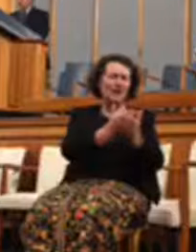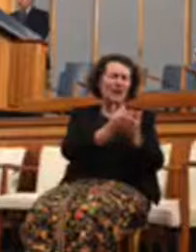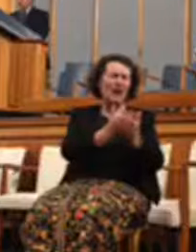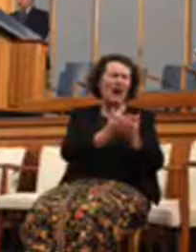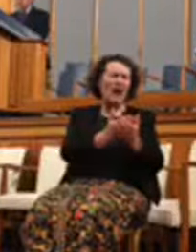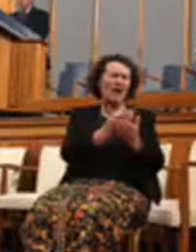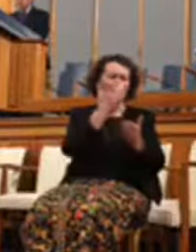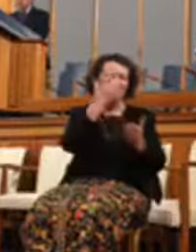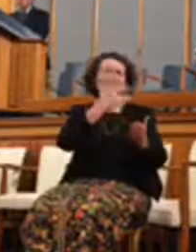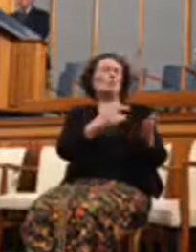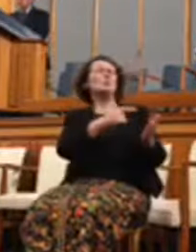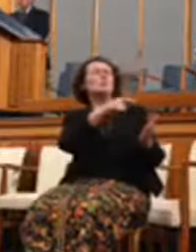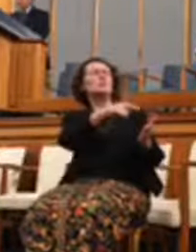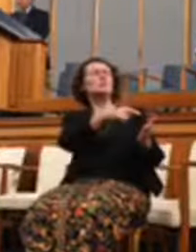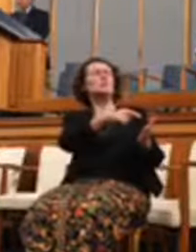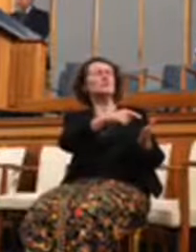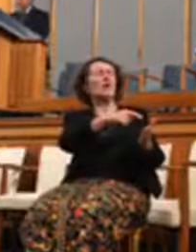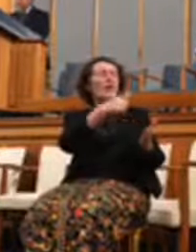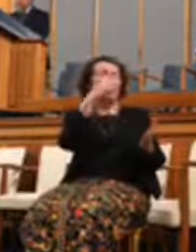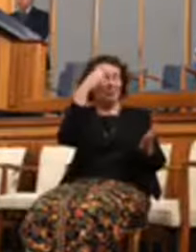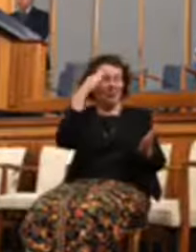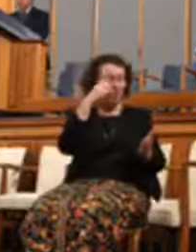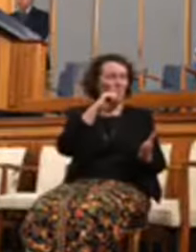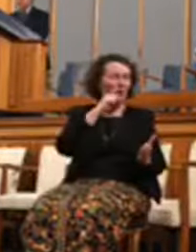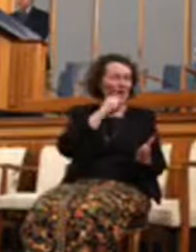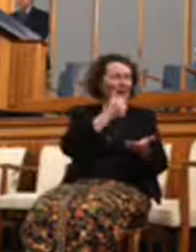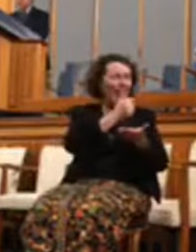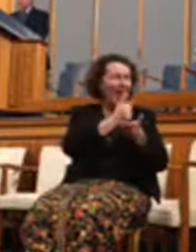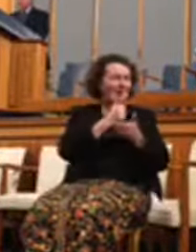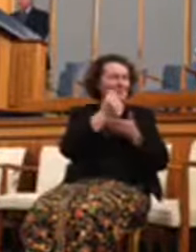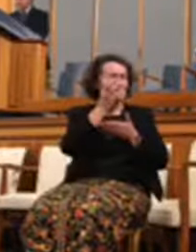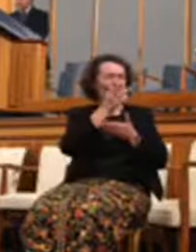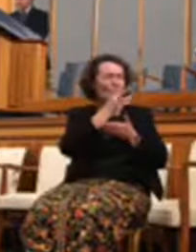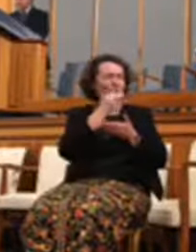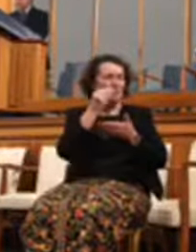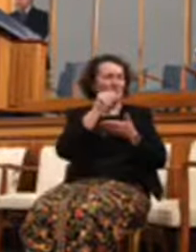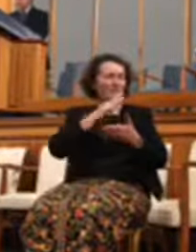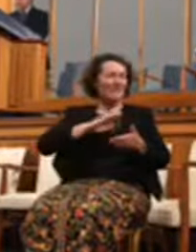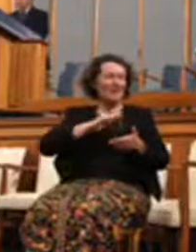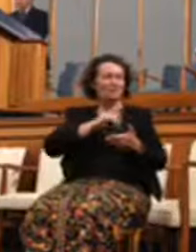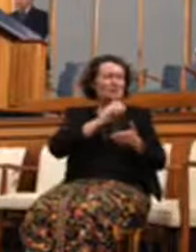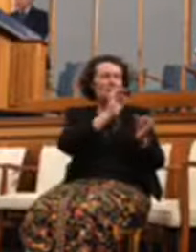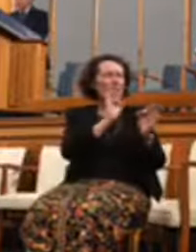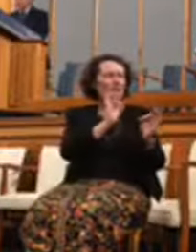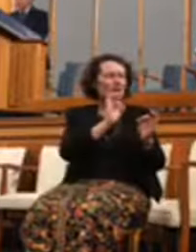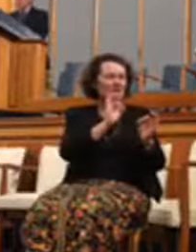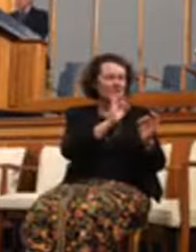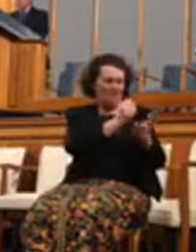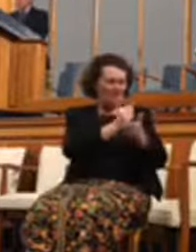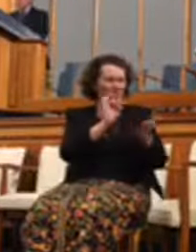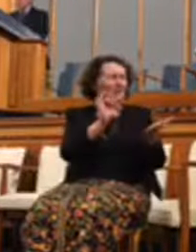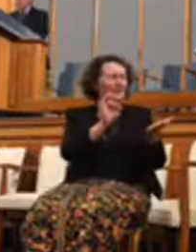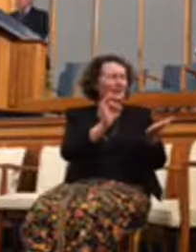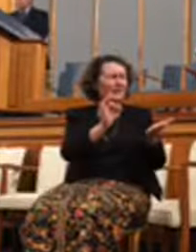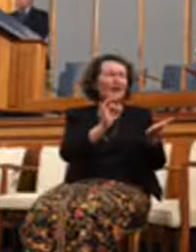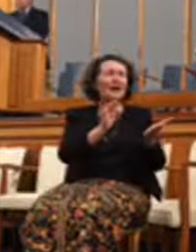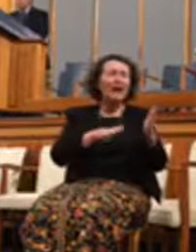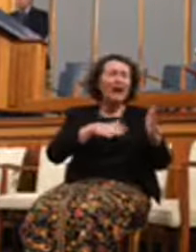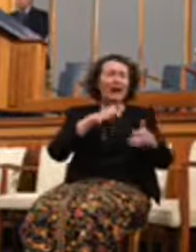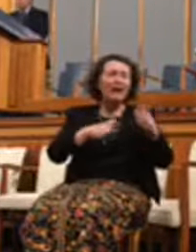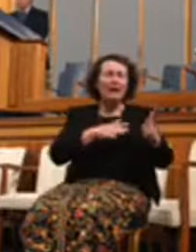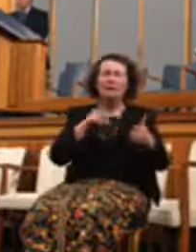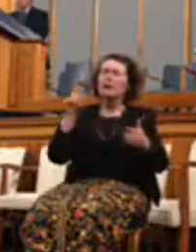Jesus Christ with great insatisfaction. And we pray, Lord, that in this place, as the gospel is